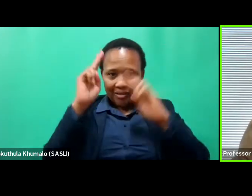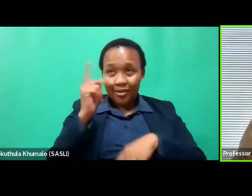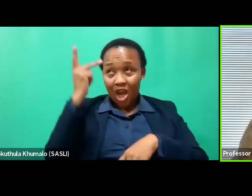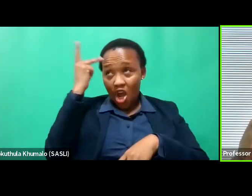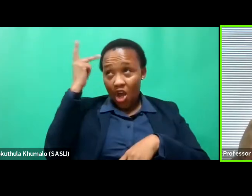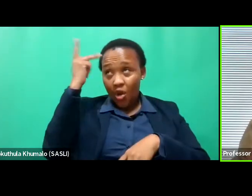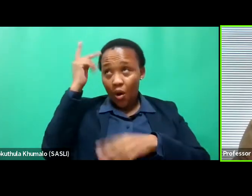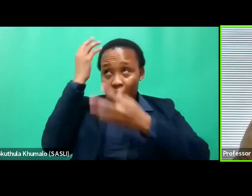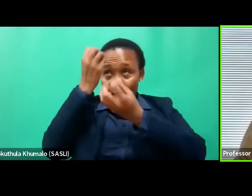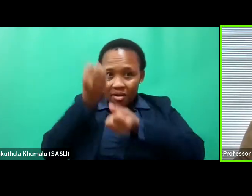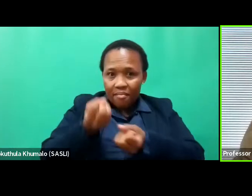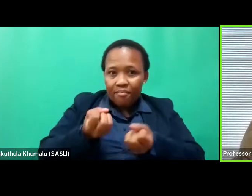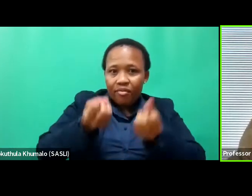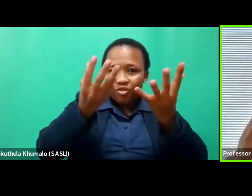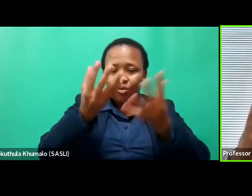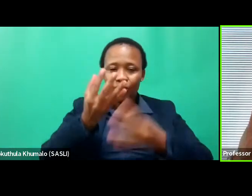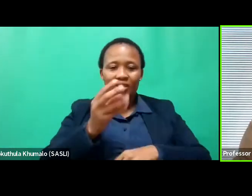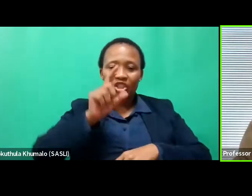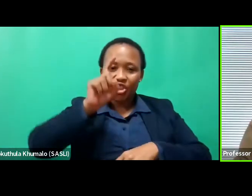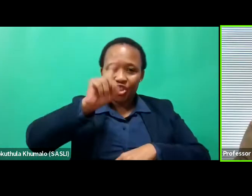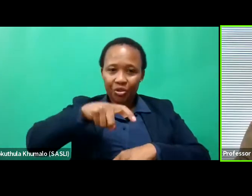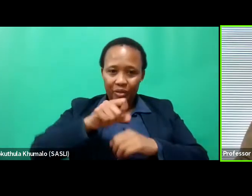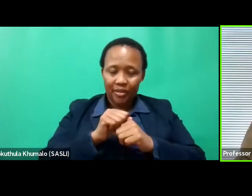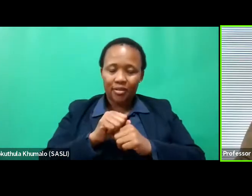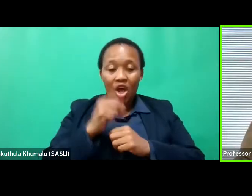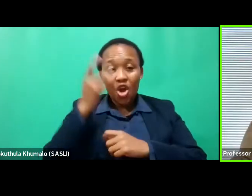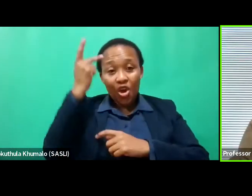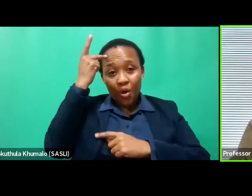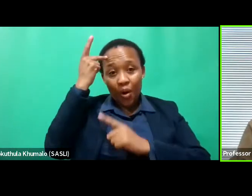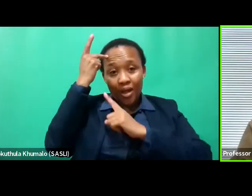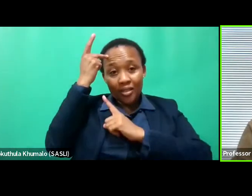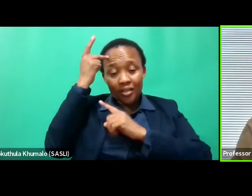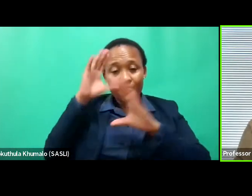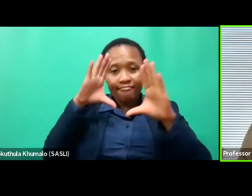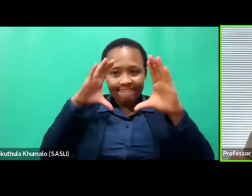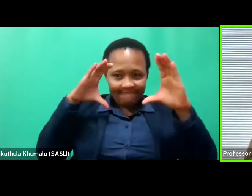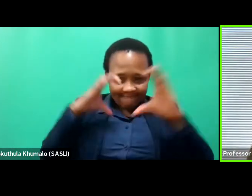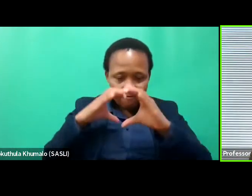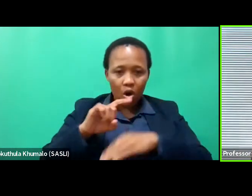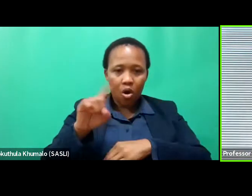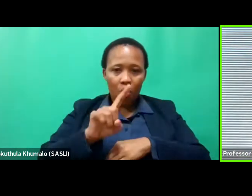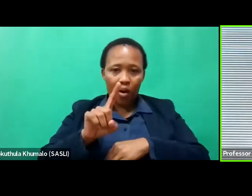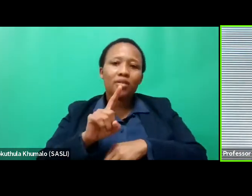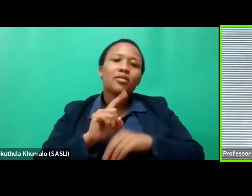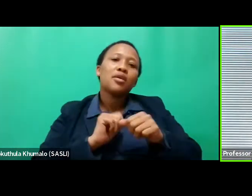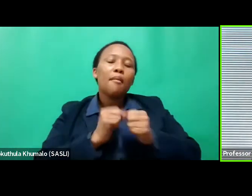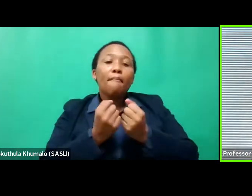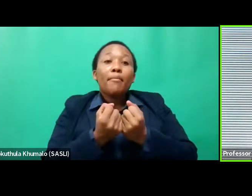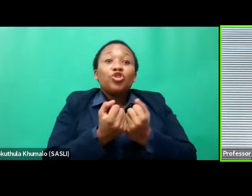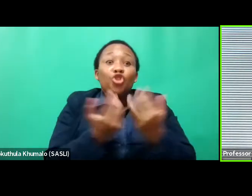is focused on the lived reality of the majority of people in that country.